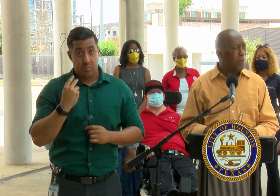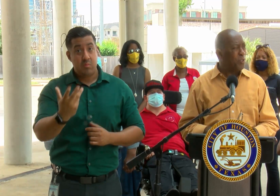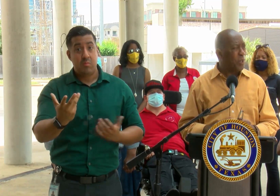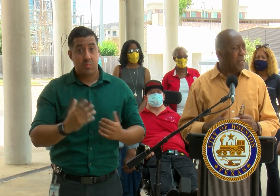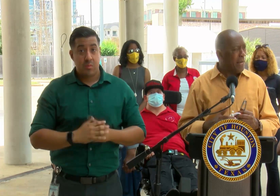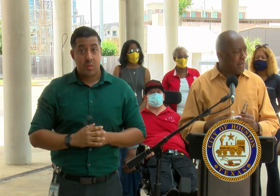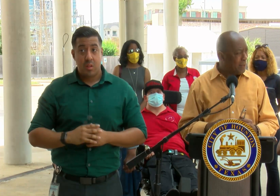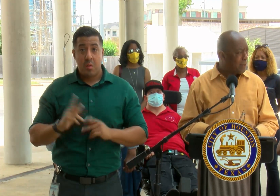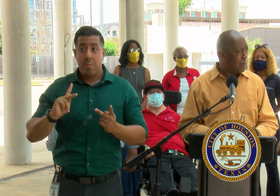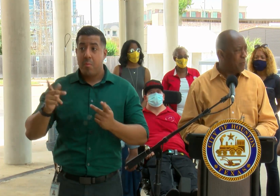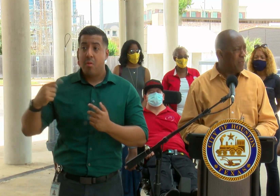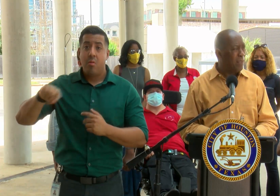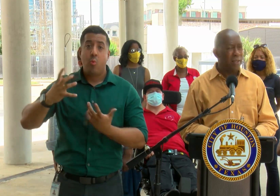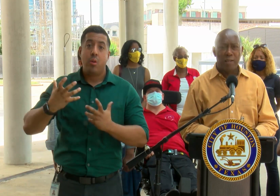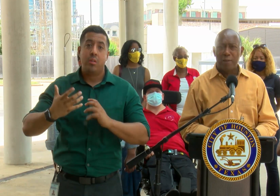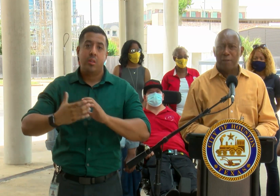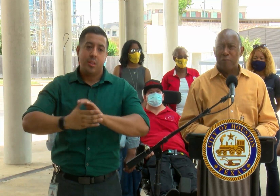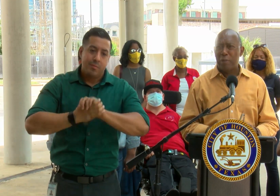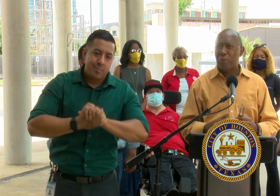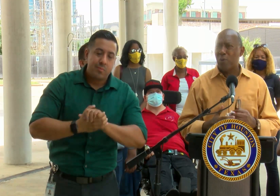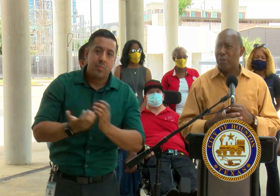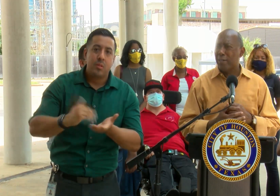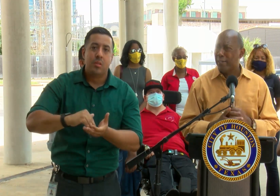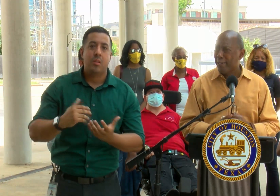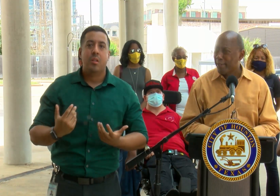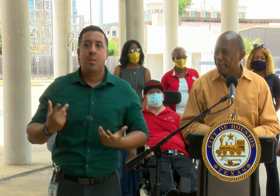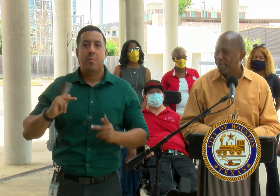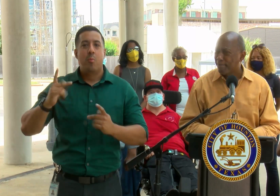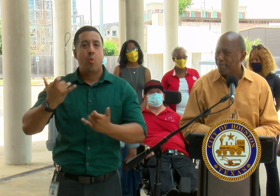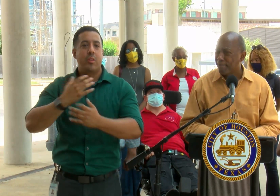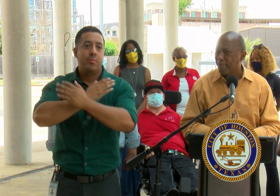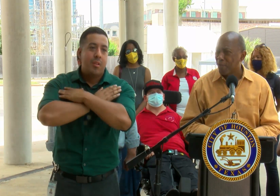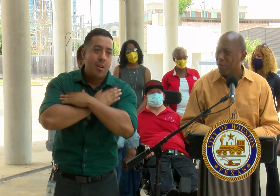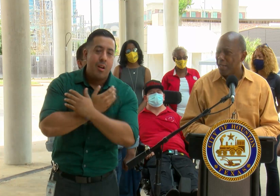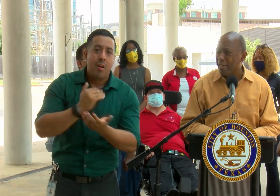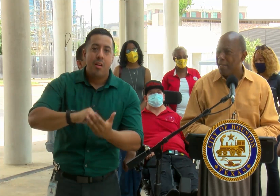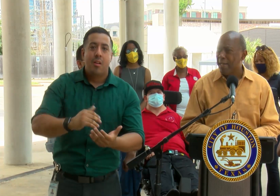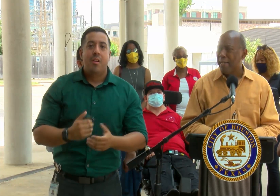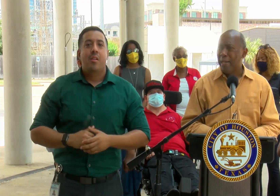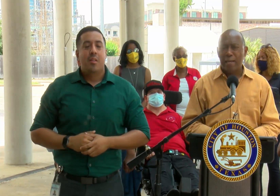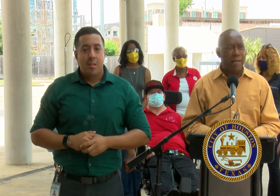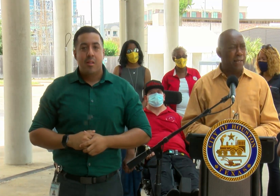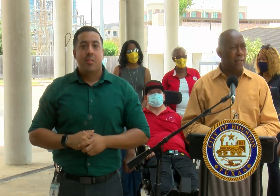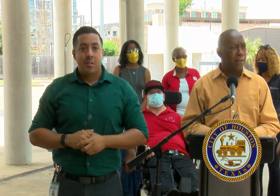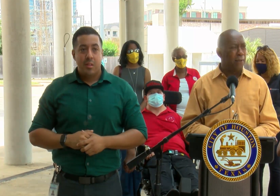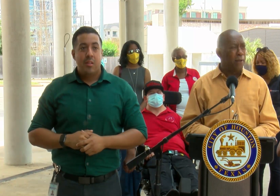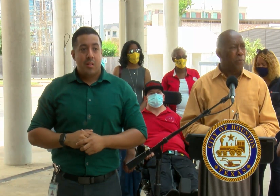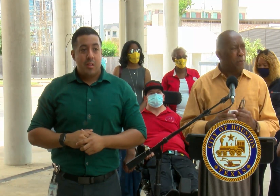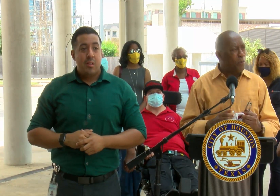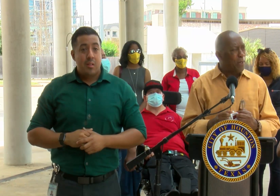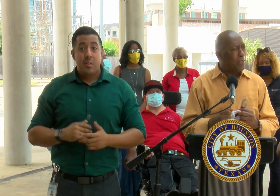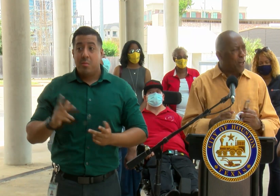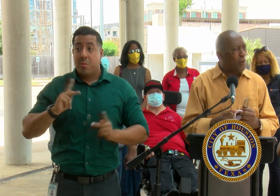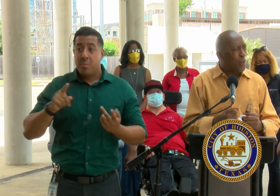people want to shake hands, people want to hug, okay,